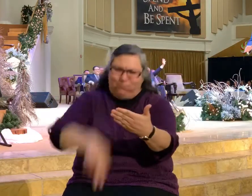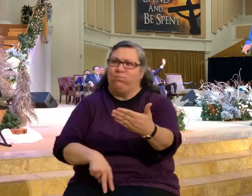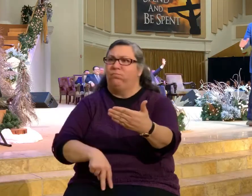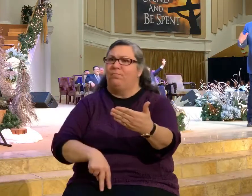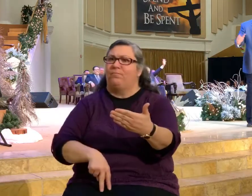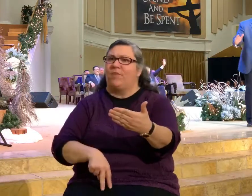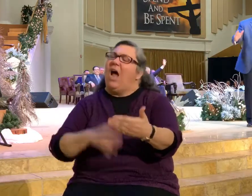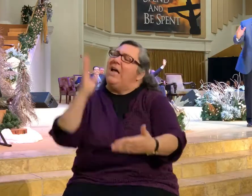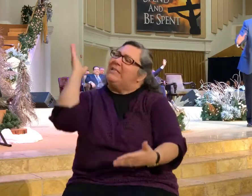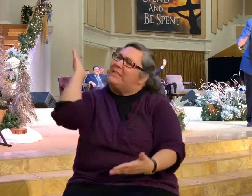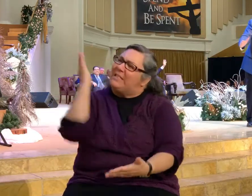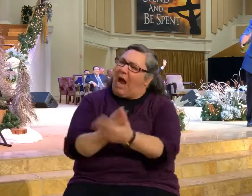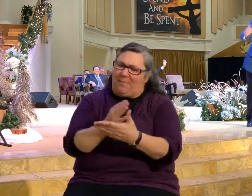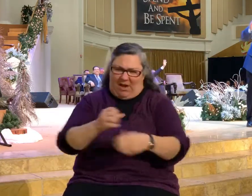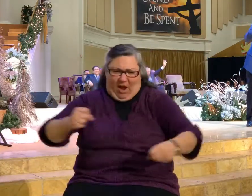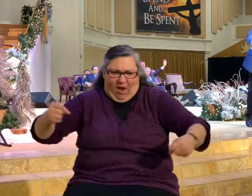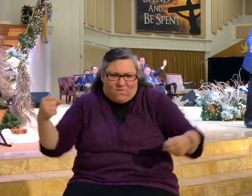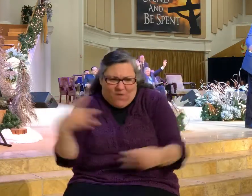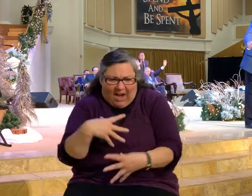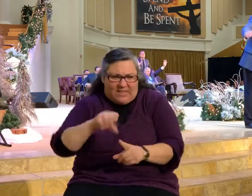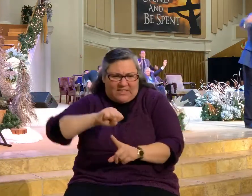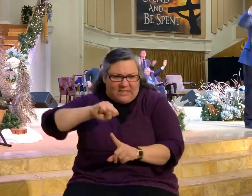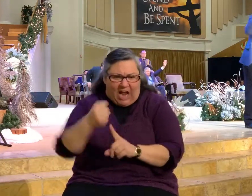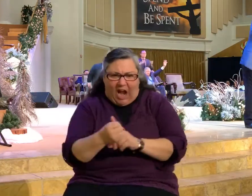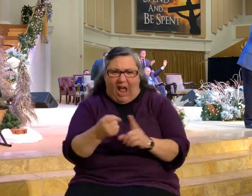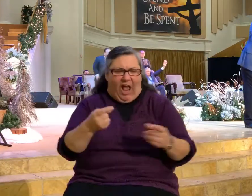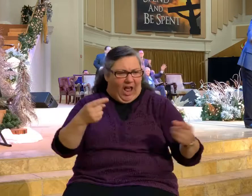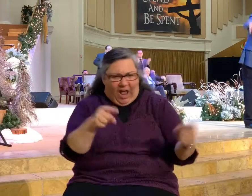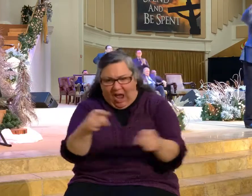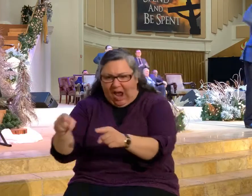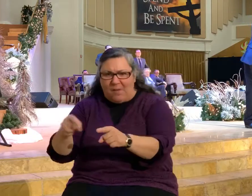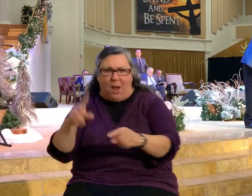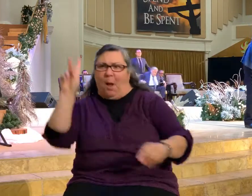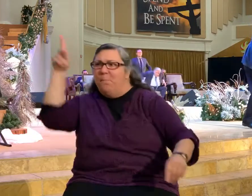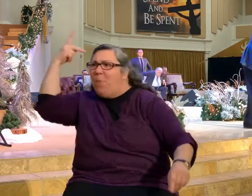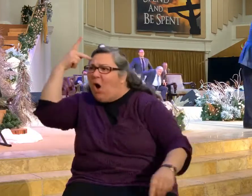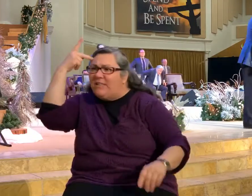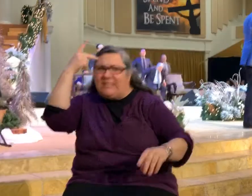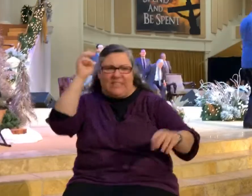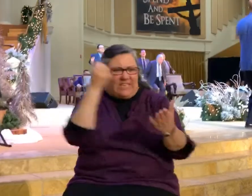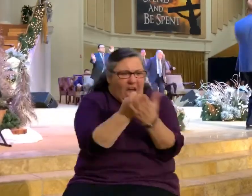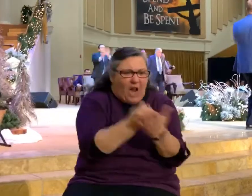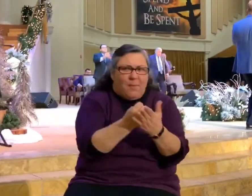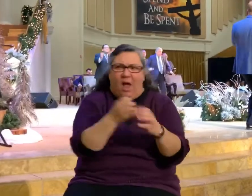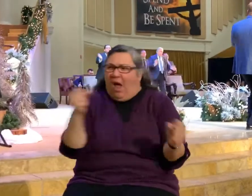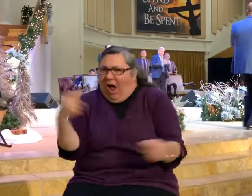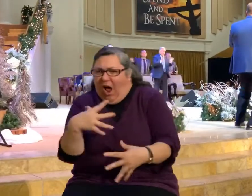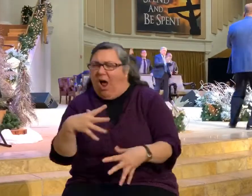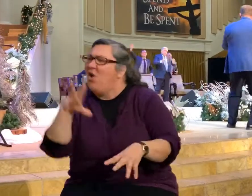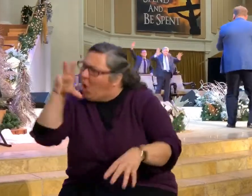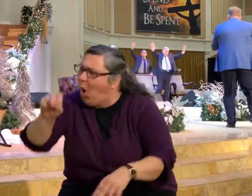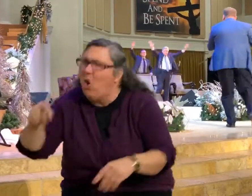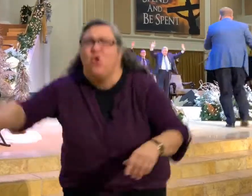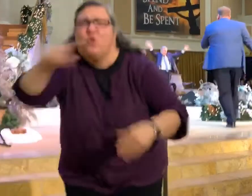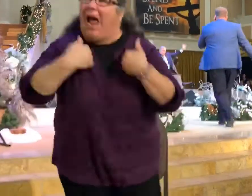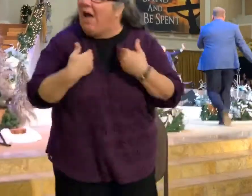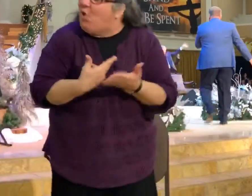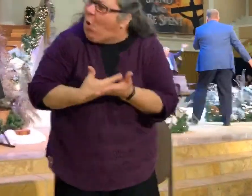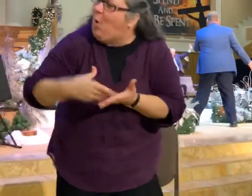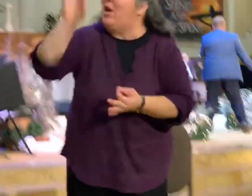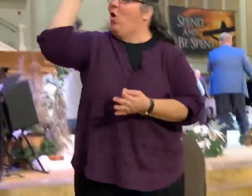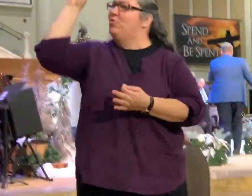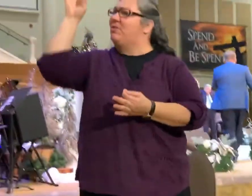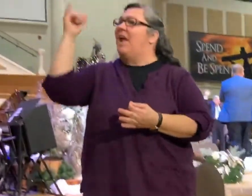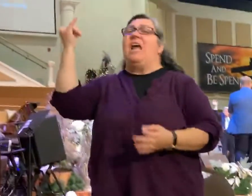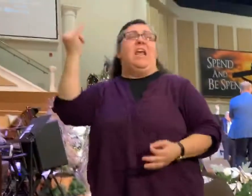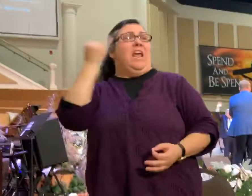Quit being so sick and afraid of society and politics and economy. You got the Holy Ghost, baby. If